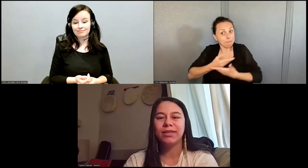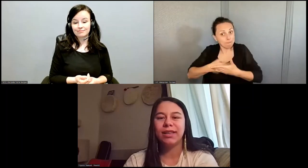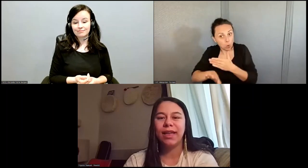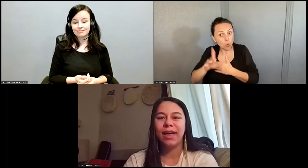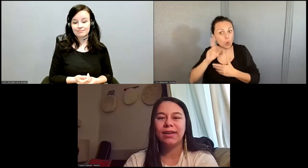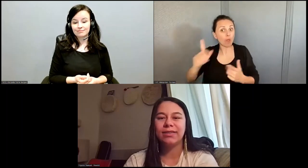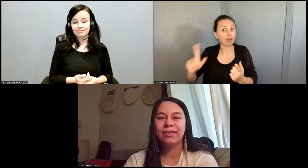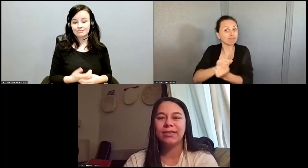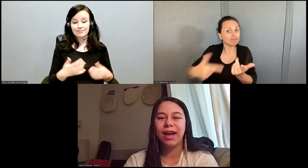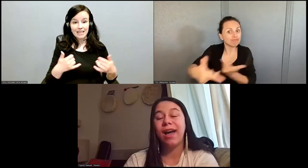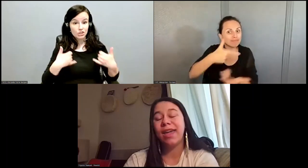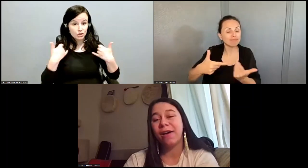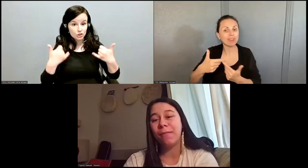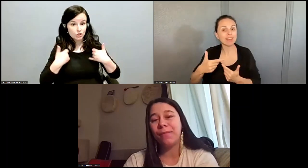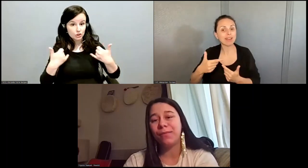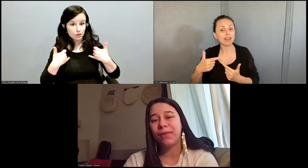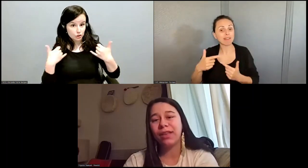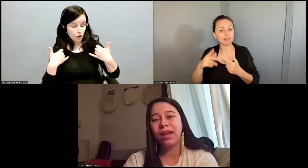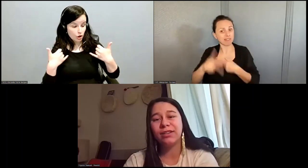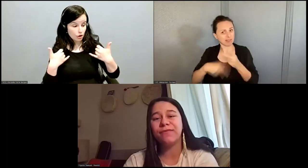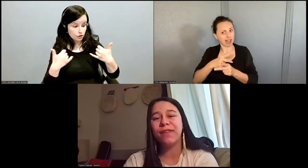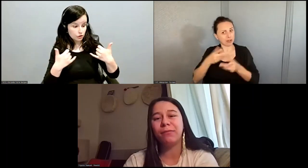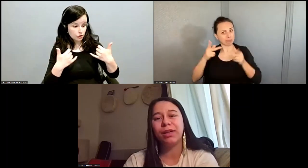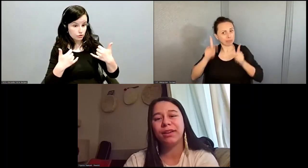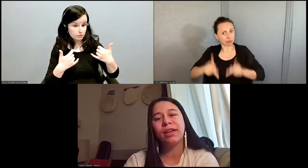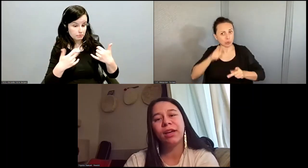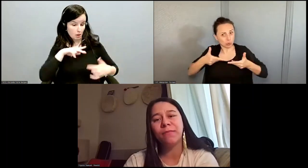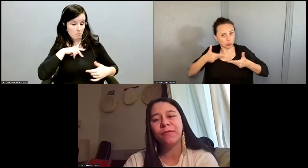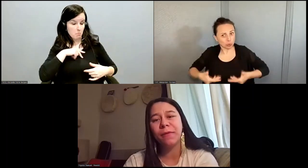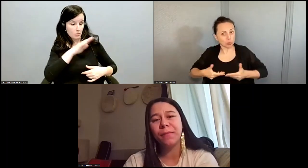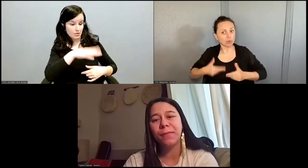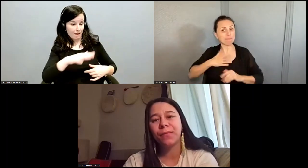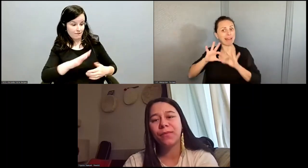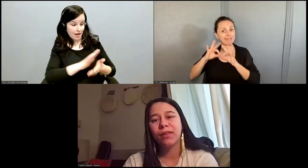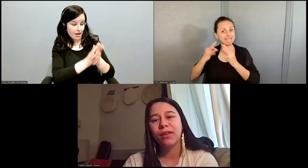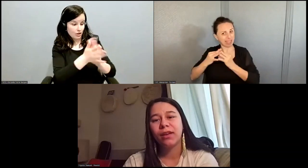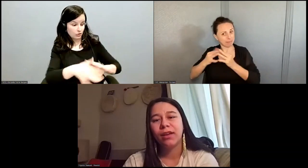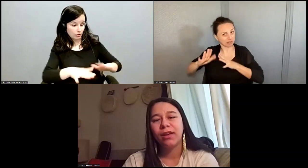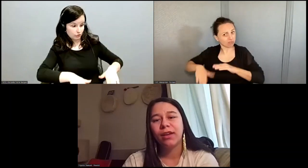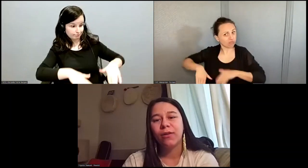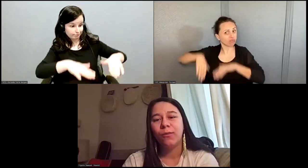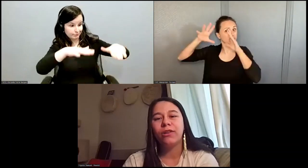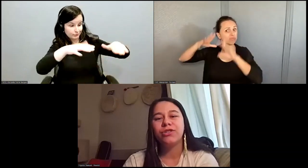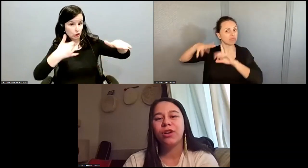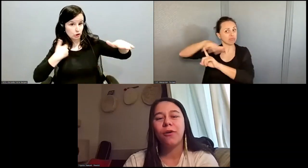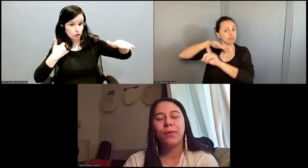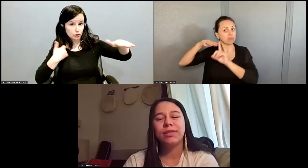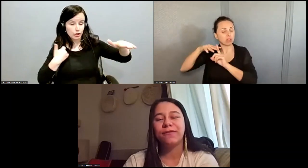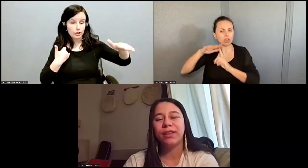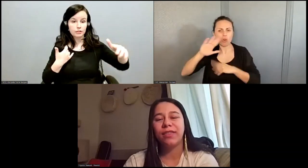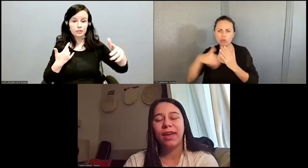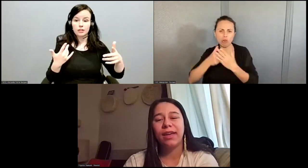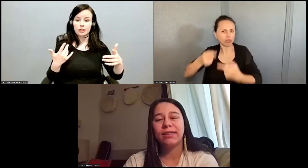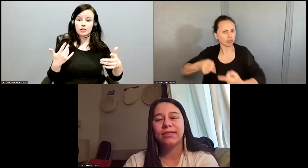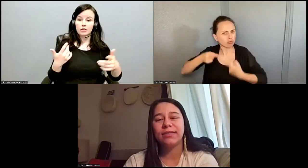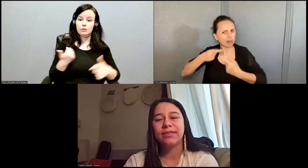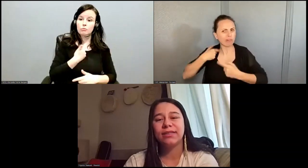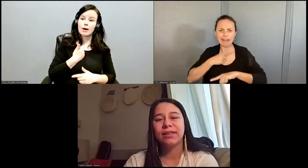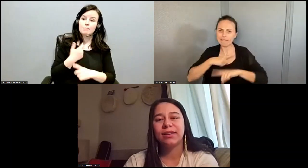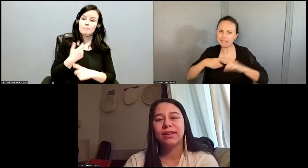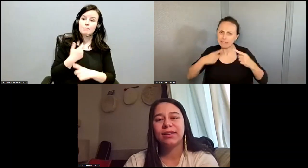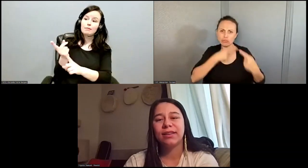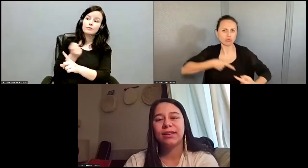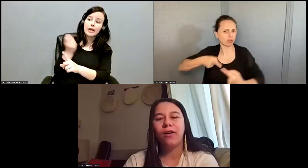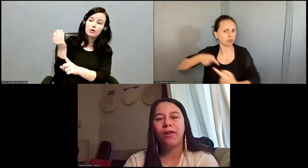of person that I am, and the kind of family that I come from. We all struggle with different